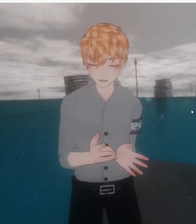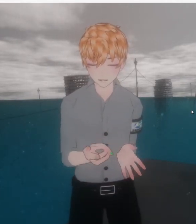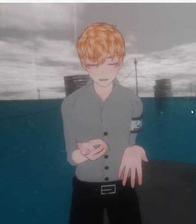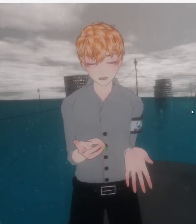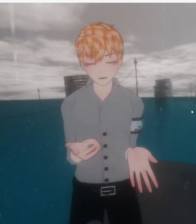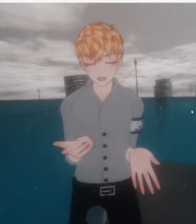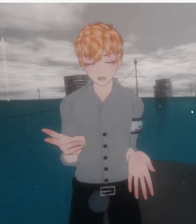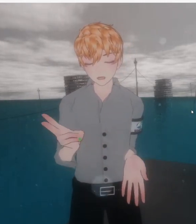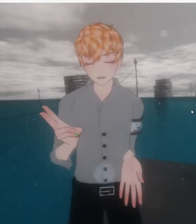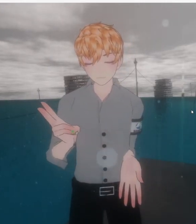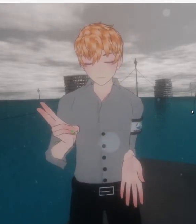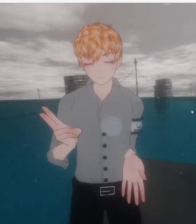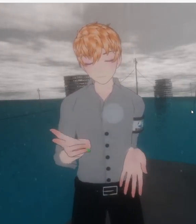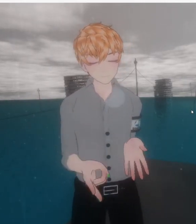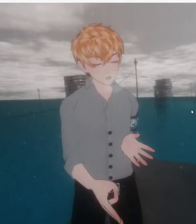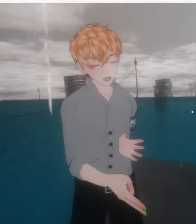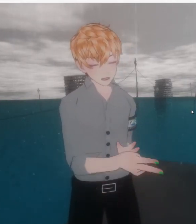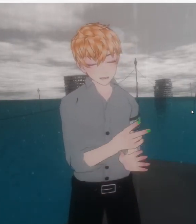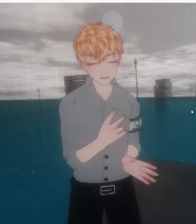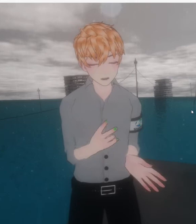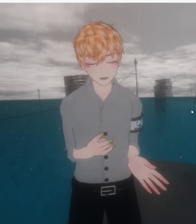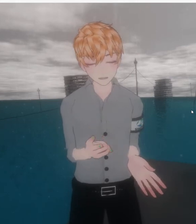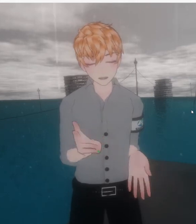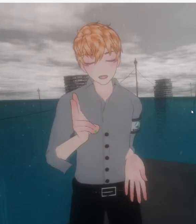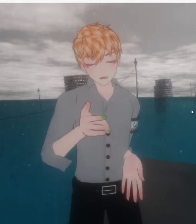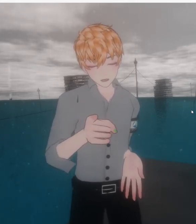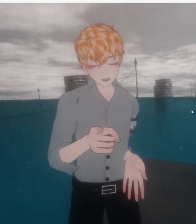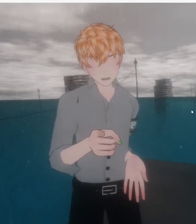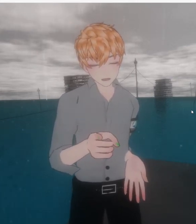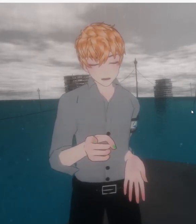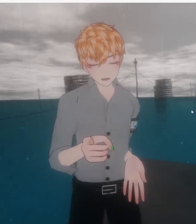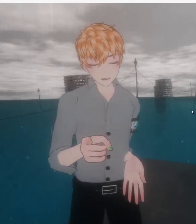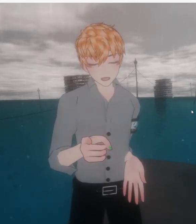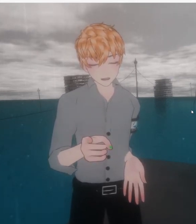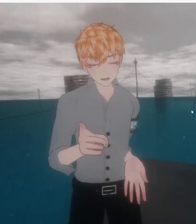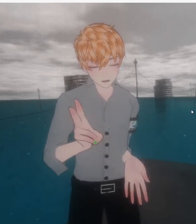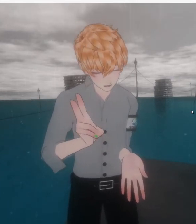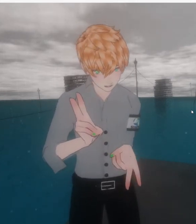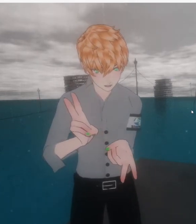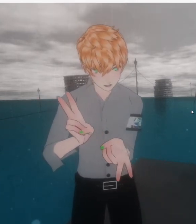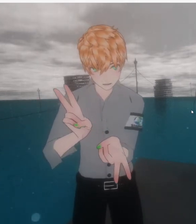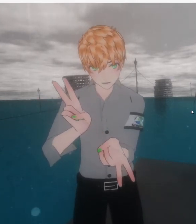sign? And I go, wow, this is a rare sign. You know, it's an easier sign that everyone knows.